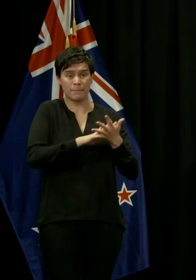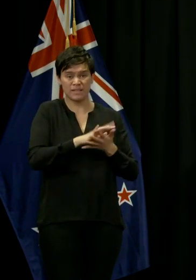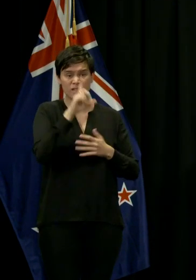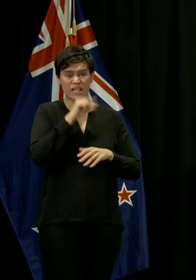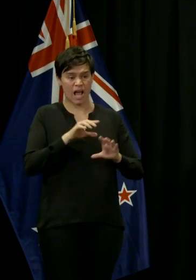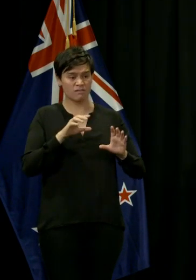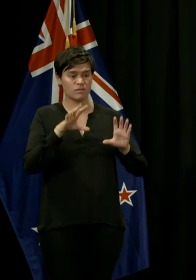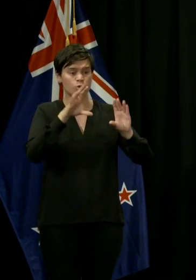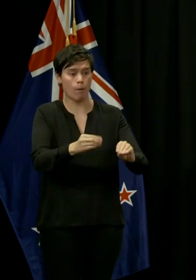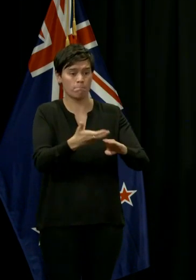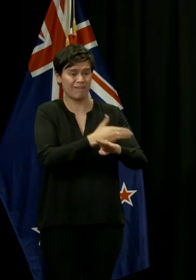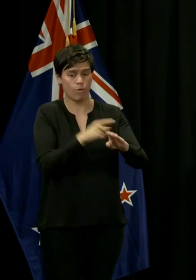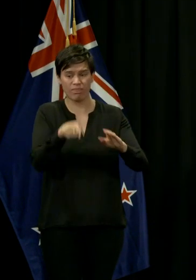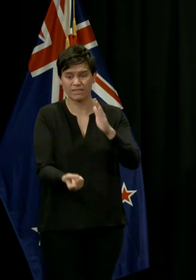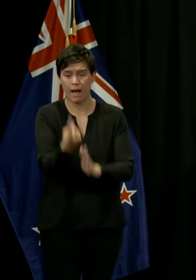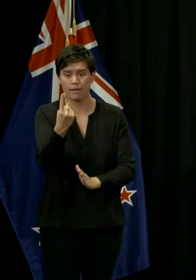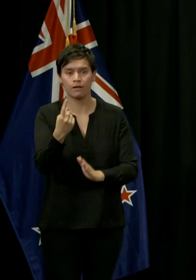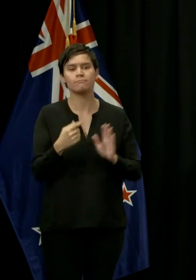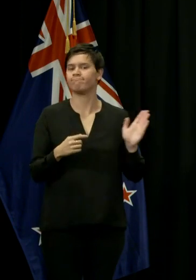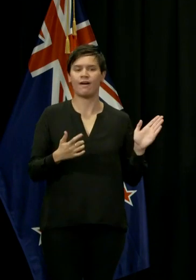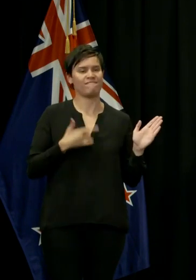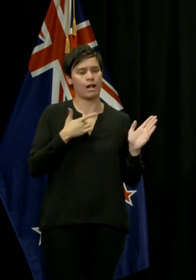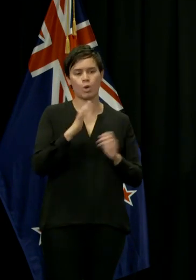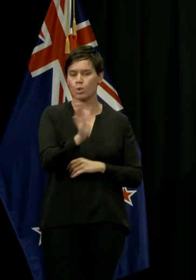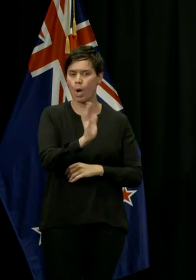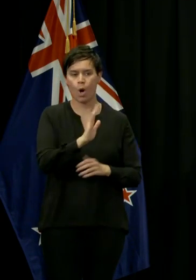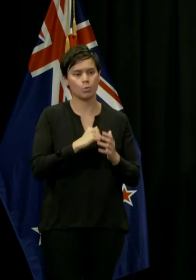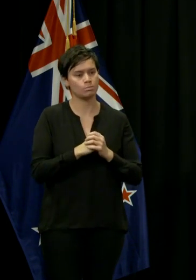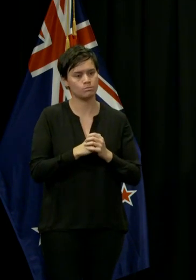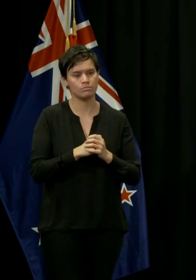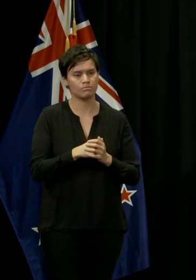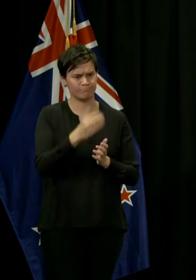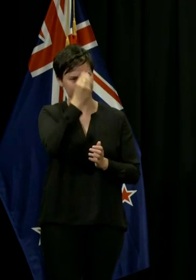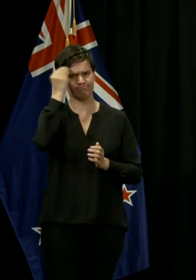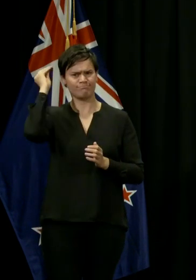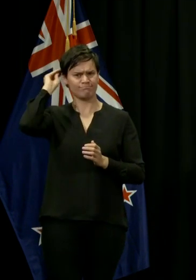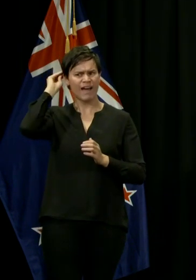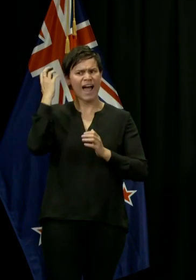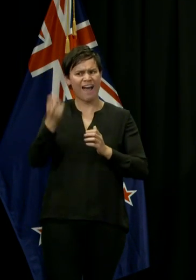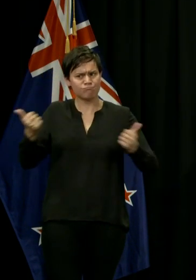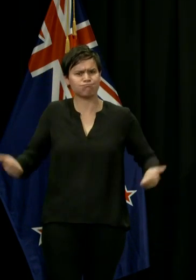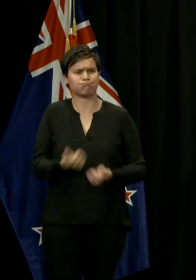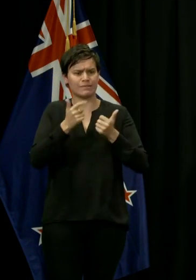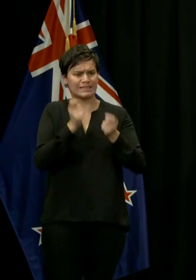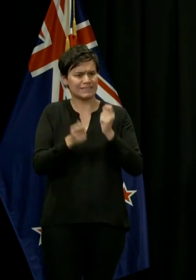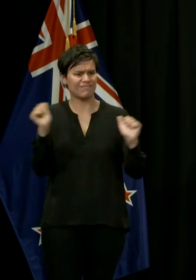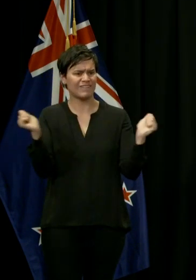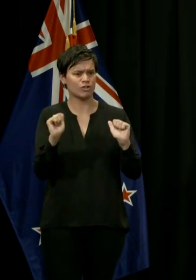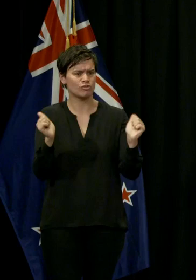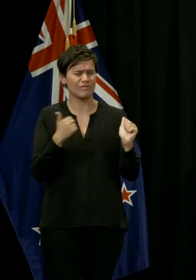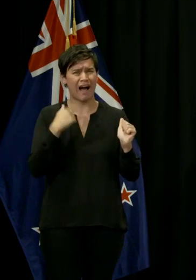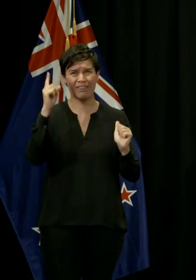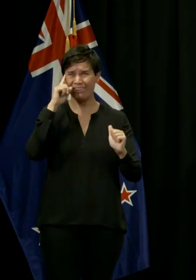case. Keep in mind the large number of tests that have been undertaken. My recollection is somewhere in the order